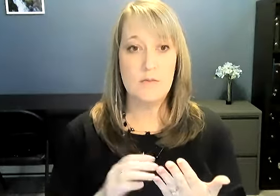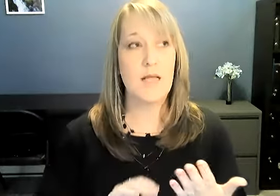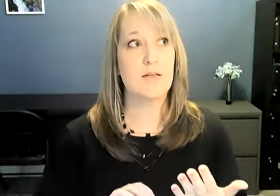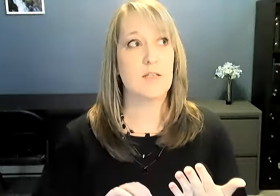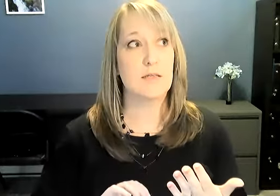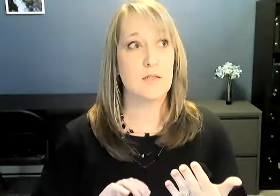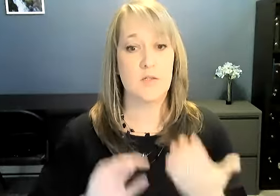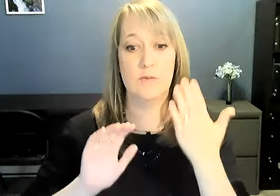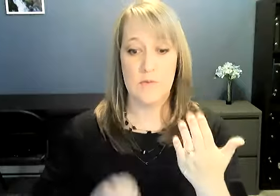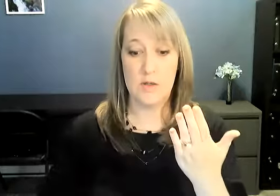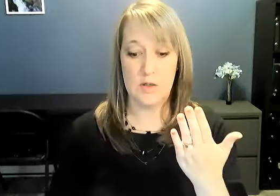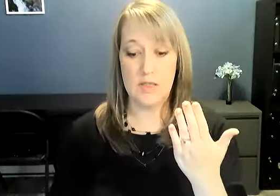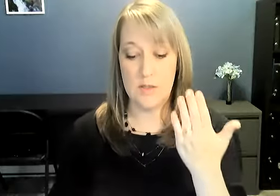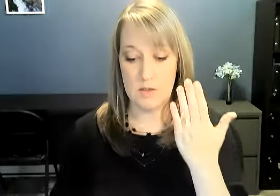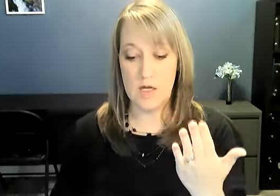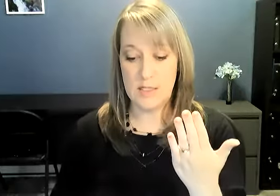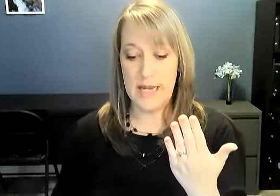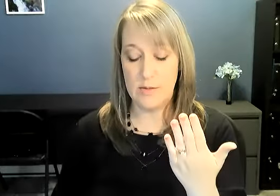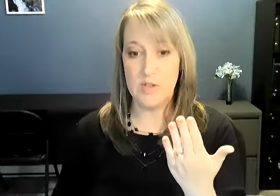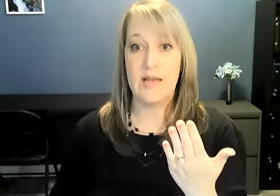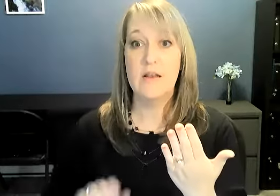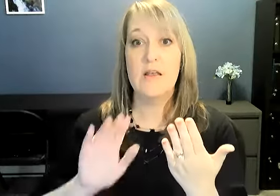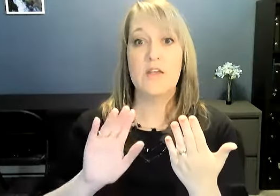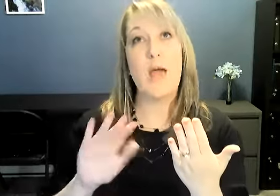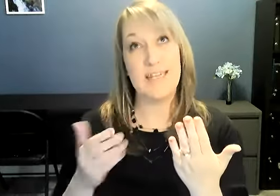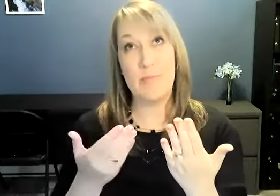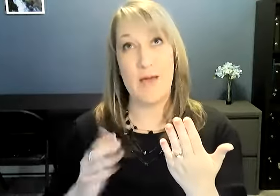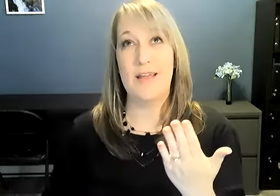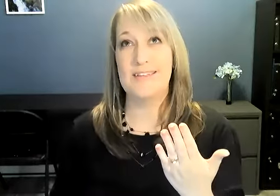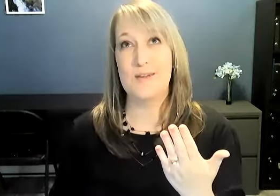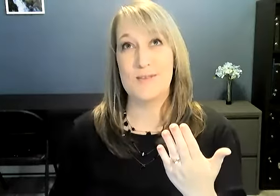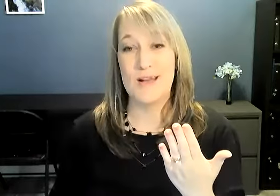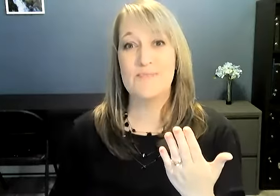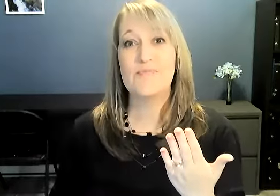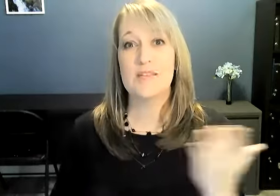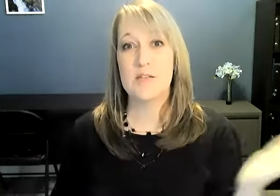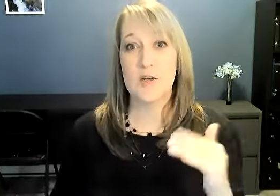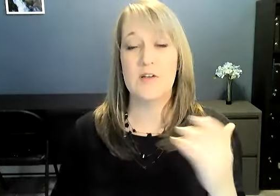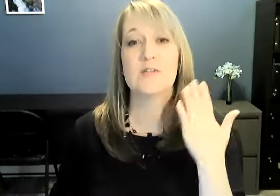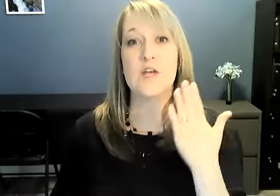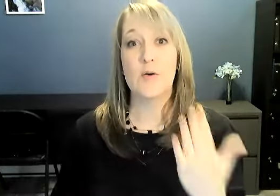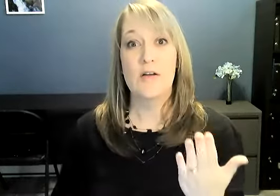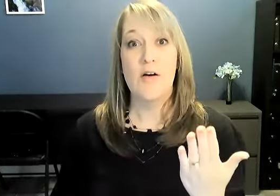Well, actually, that's not true. Your non-dominant hand will do that. You end up that way. So sorry, start over. So